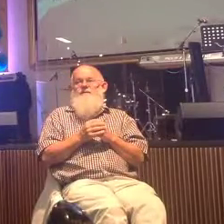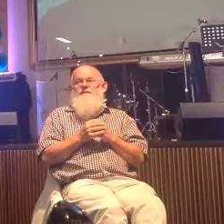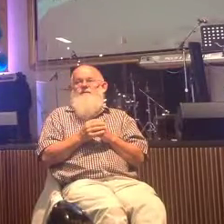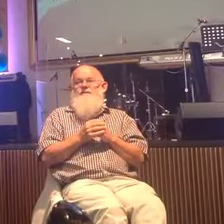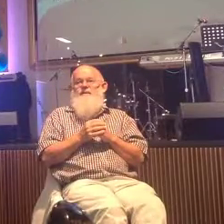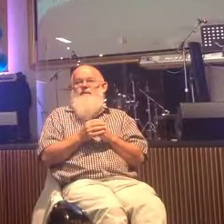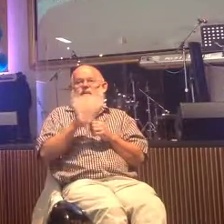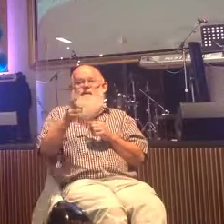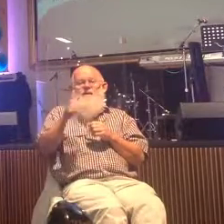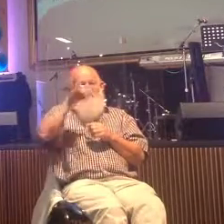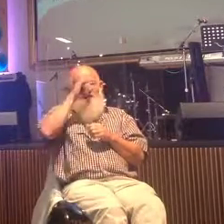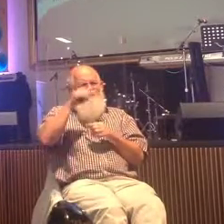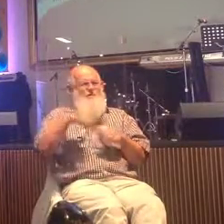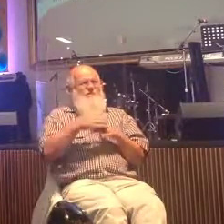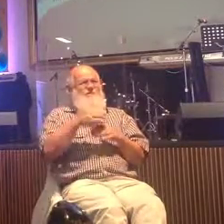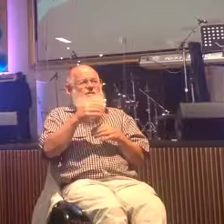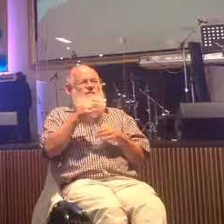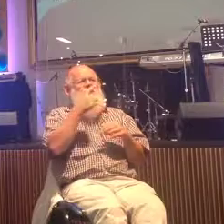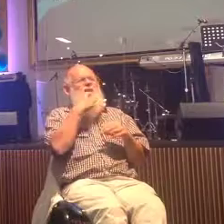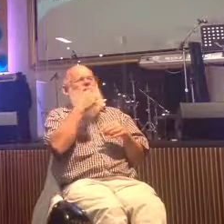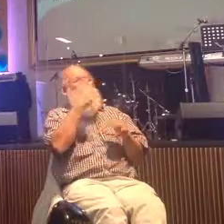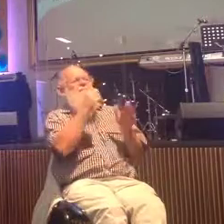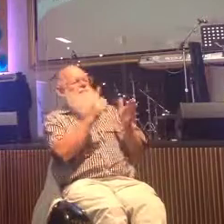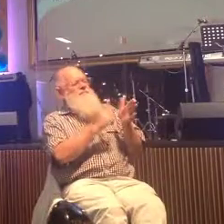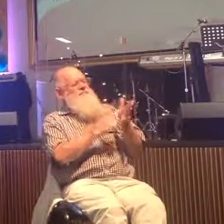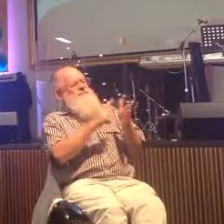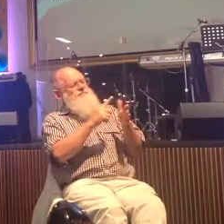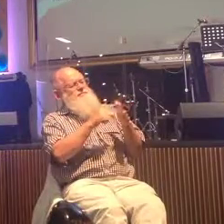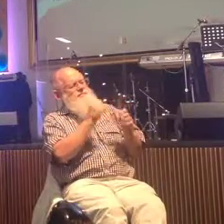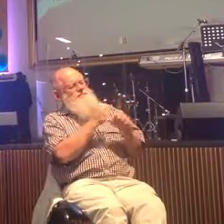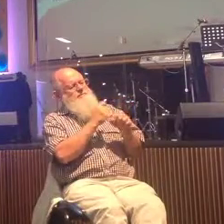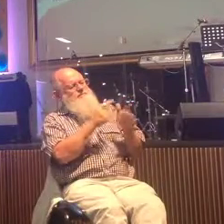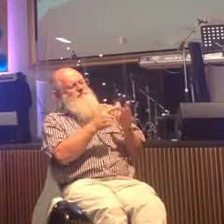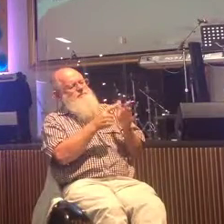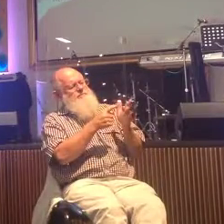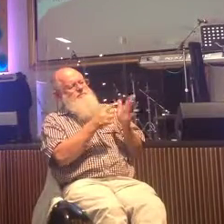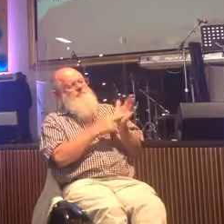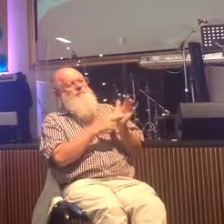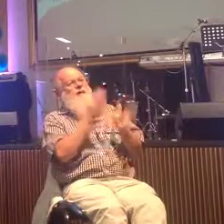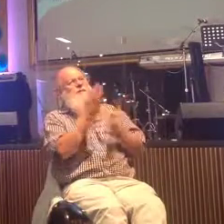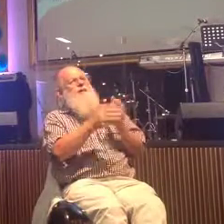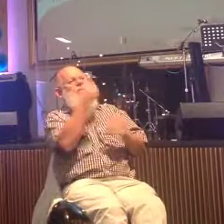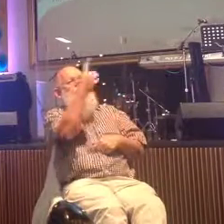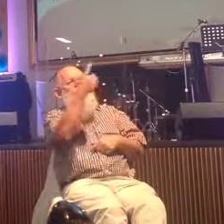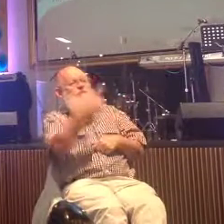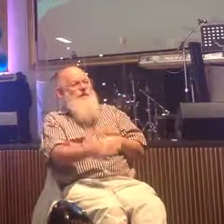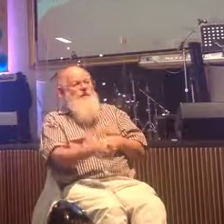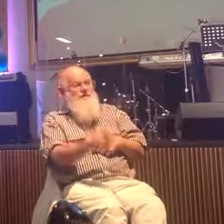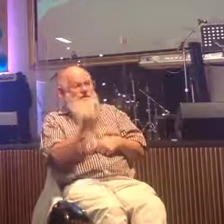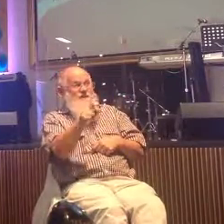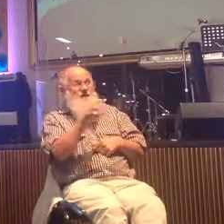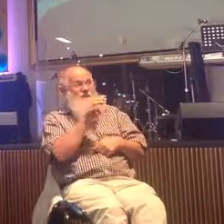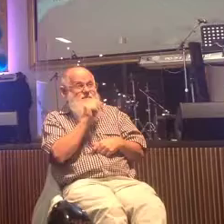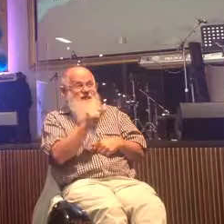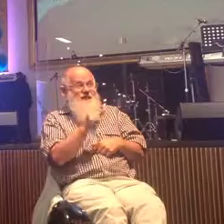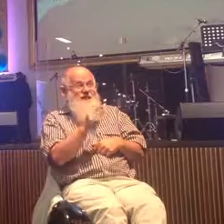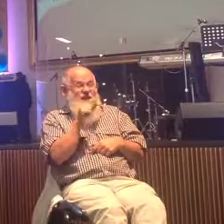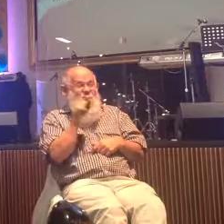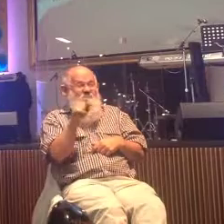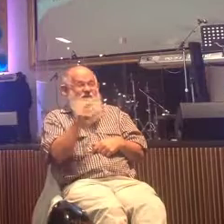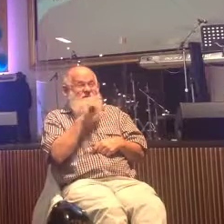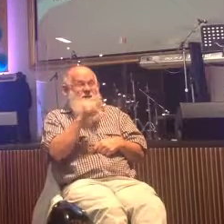into someone? Probably nothing worse. And the best that the devil could offer, all that could do was to run straight to the feet